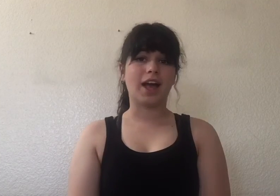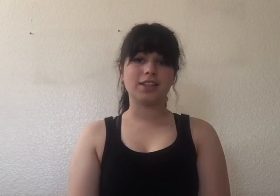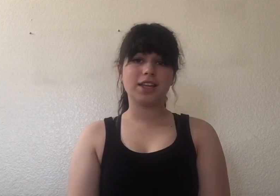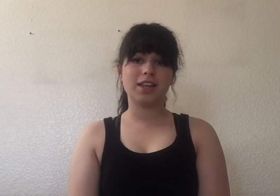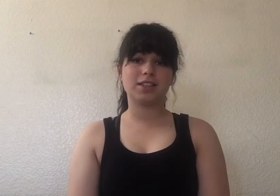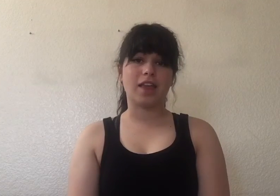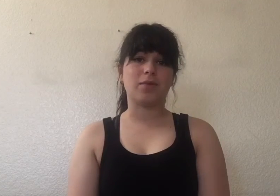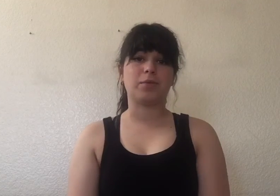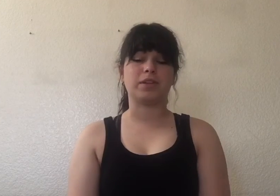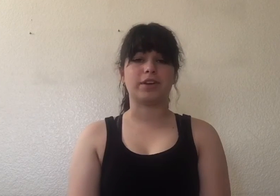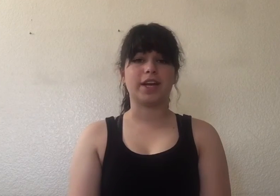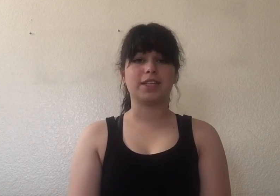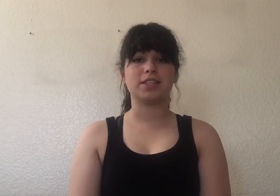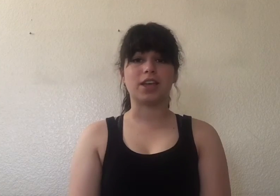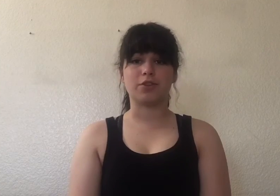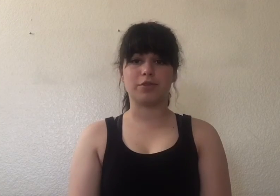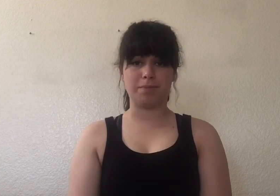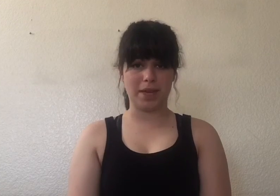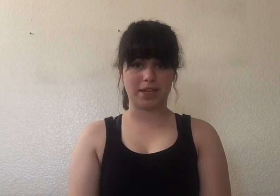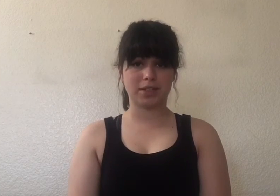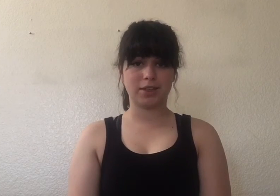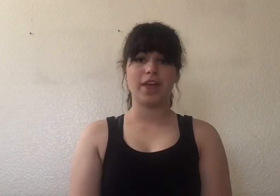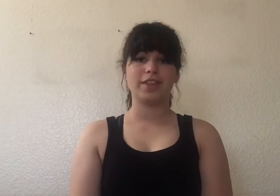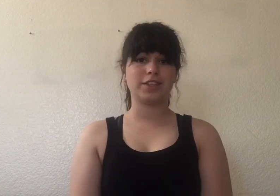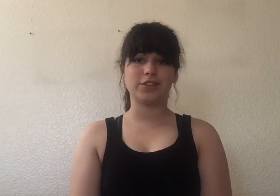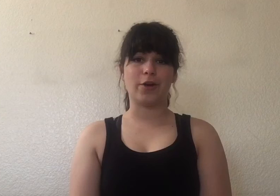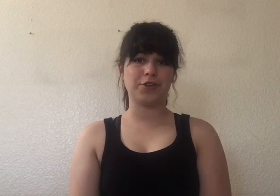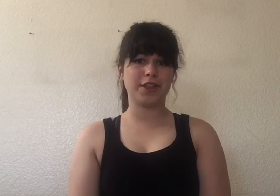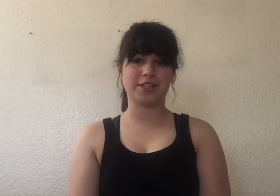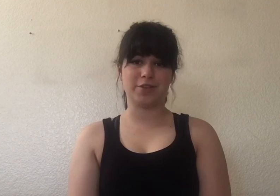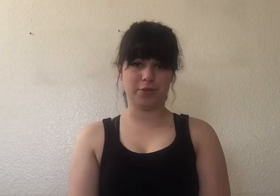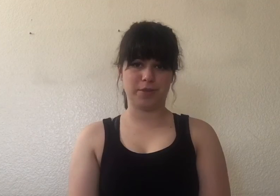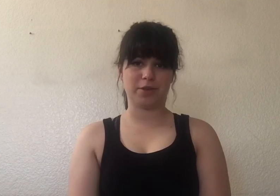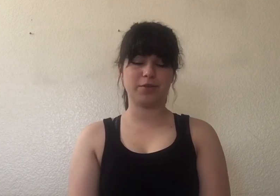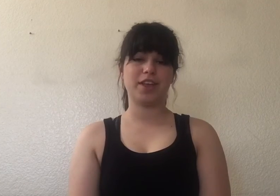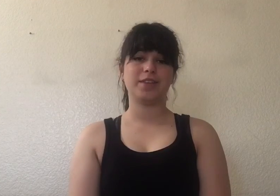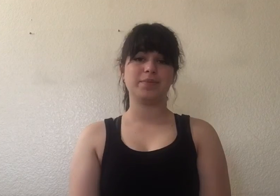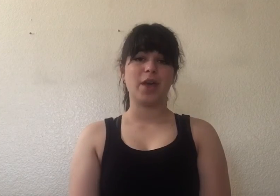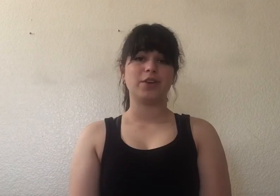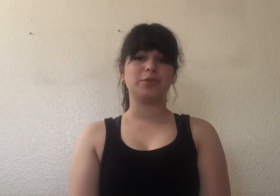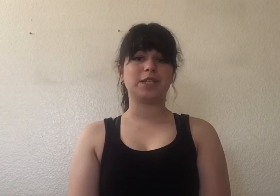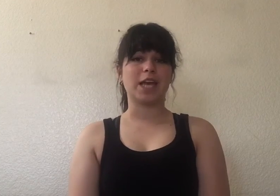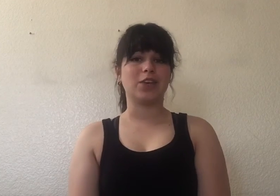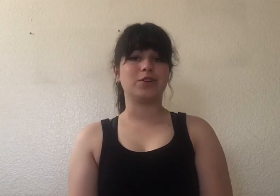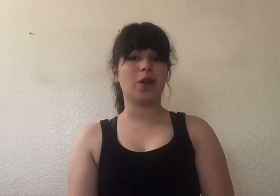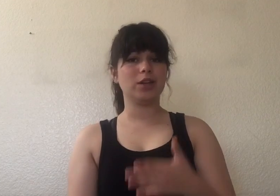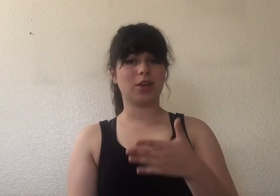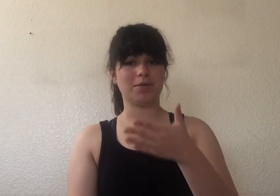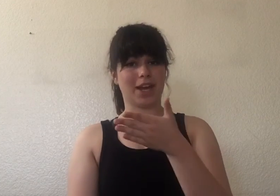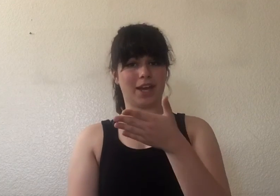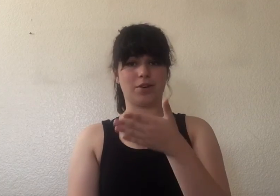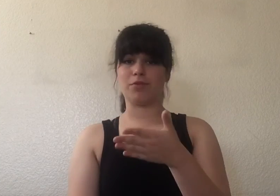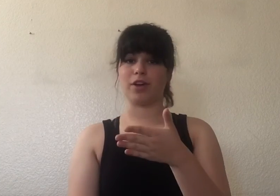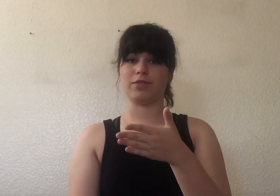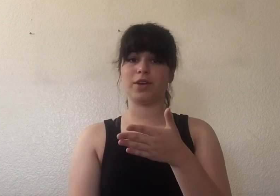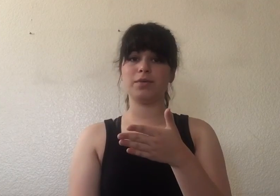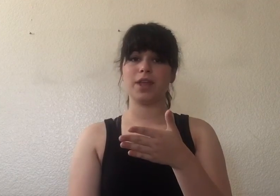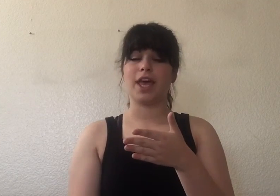Lastly, the sign that we'll be learning is the sign for meat. This is also the sign for beef. You'll be taking your non-dominant hand in front of you and